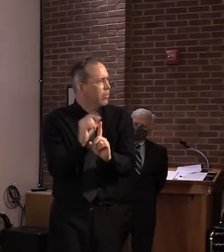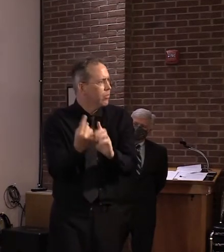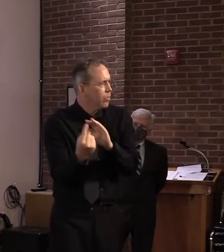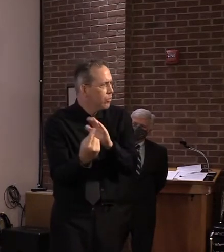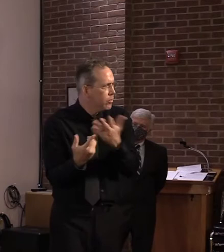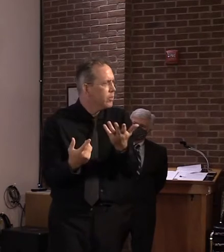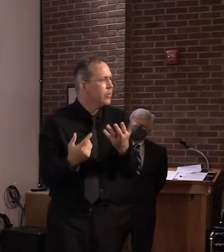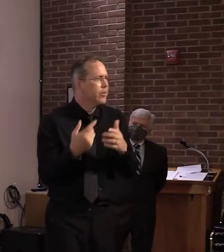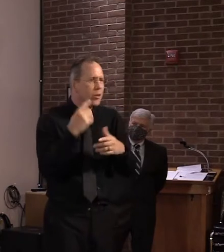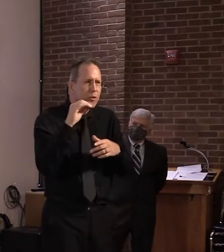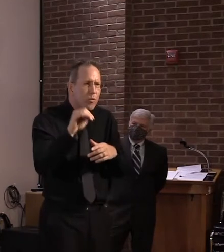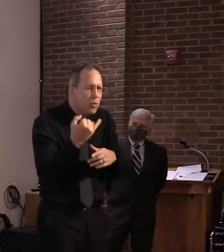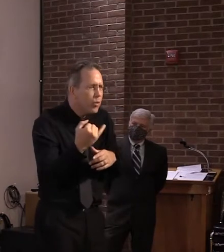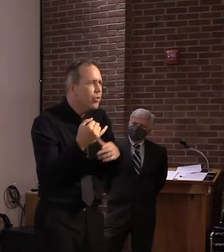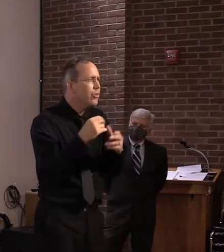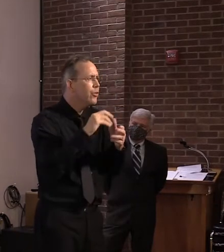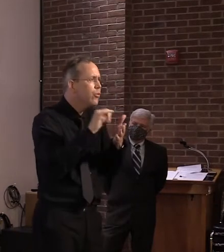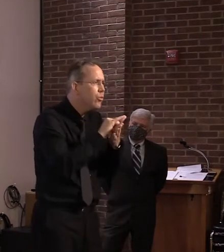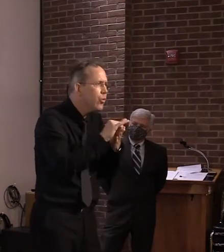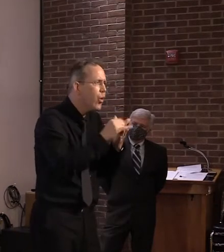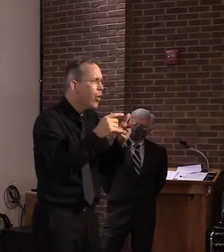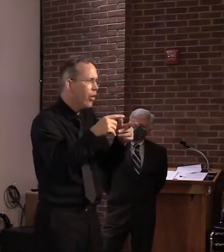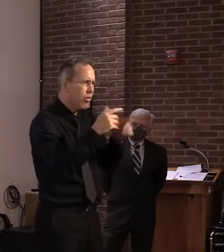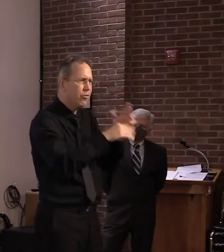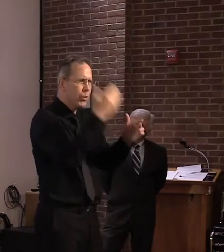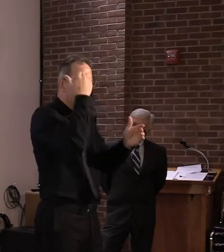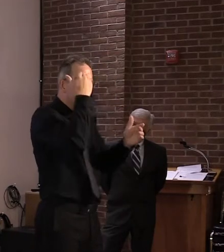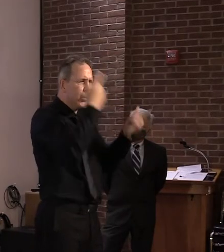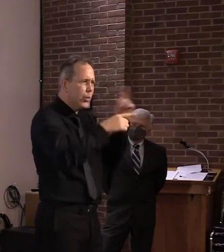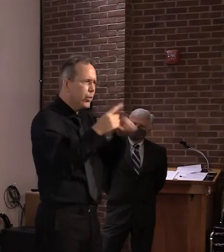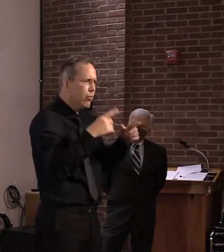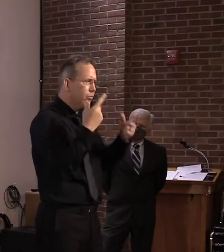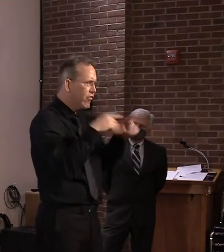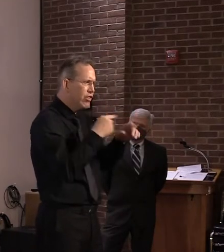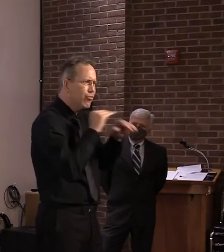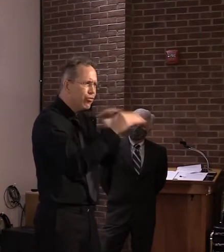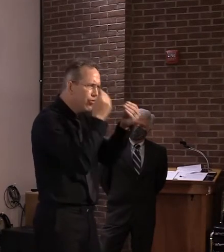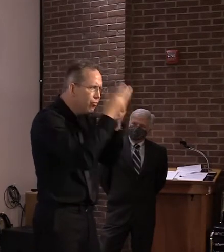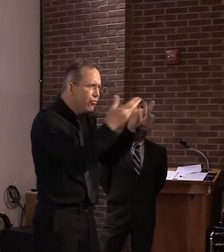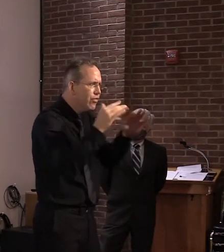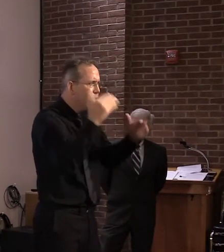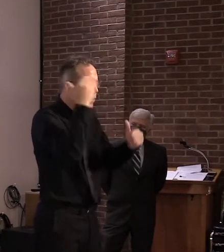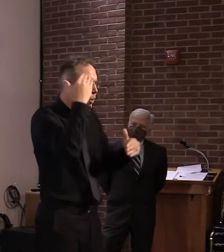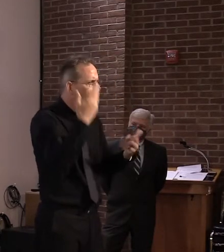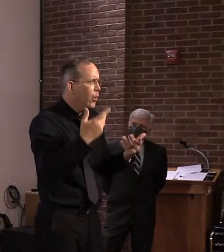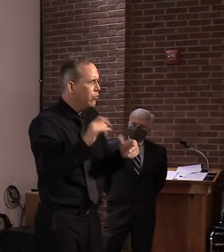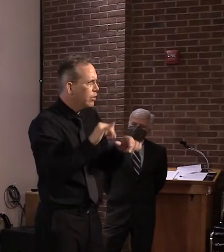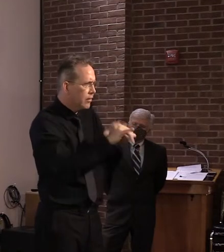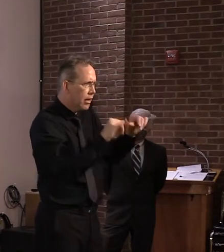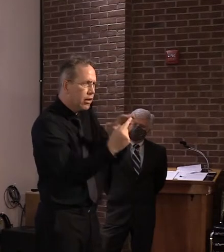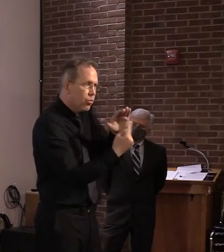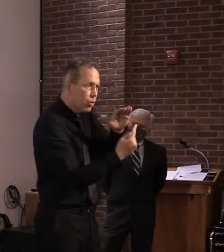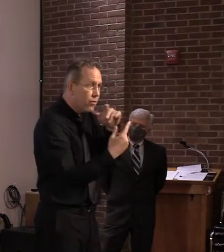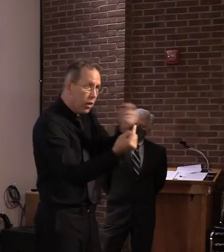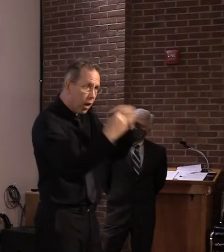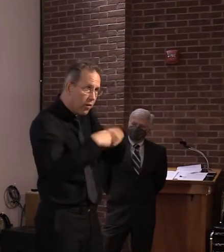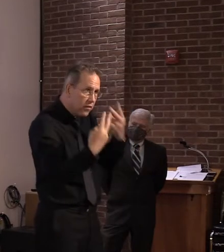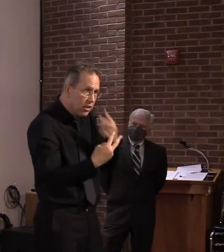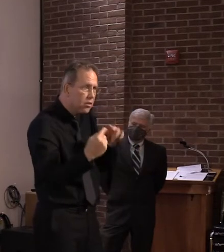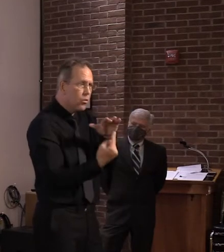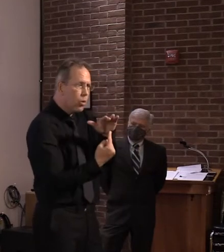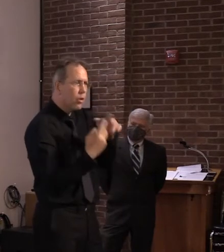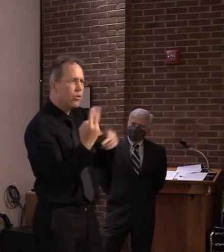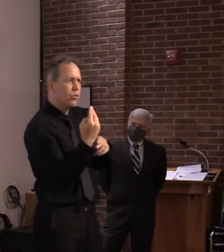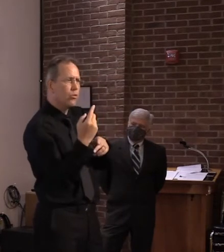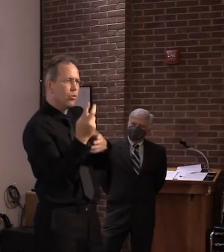trio talk about that and publicize that widely. There are many other states that have been doing